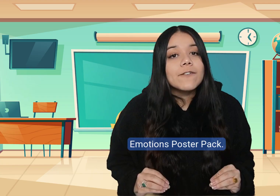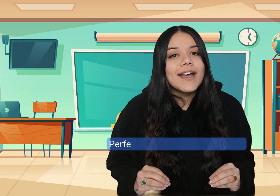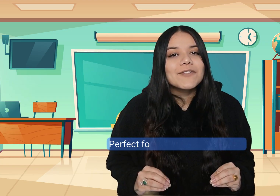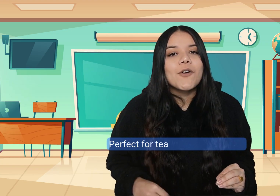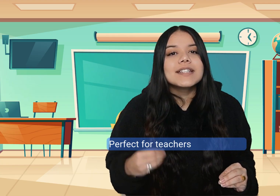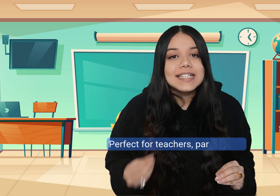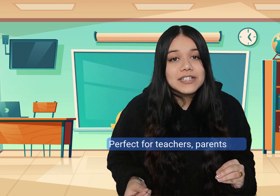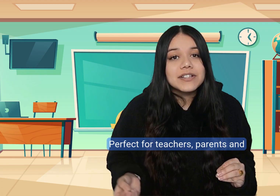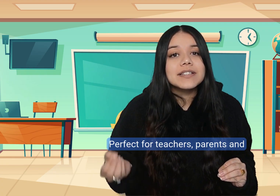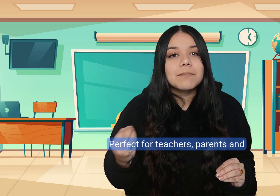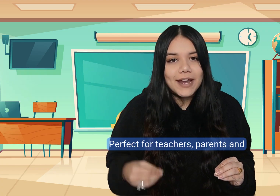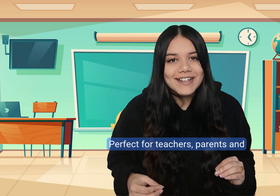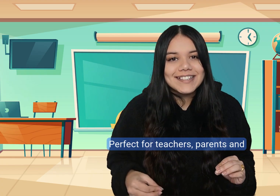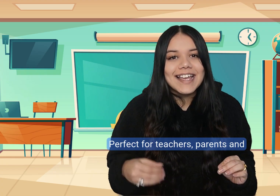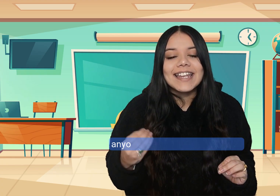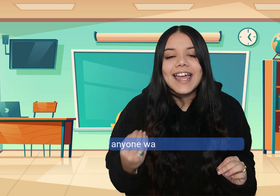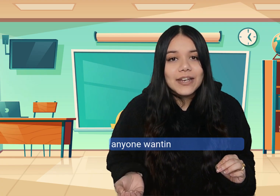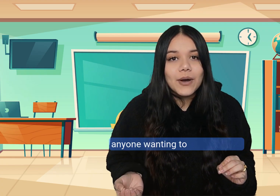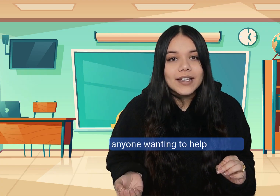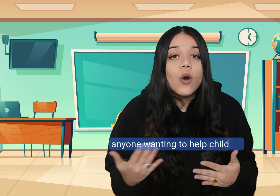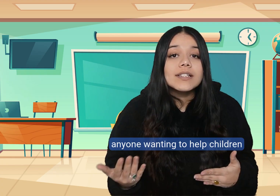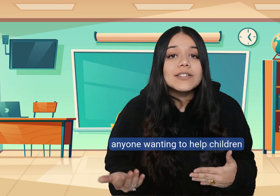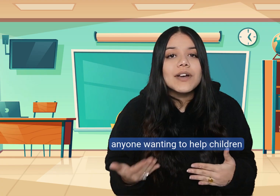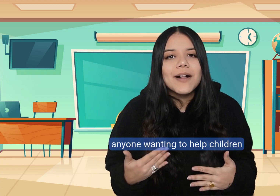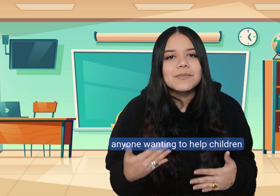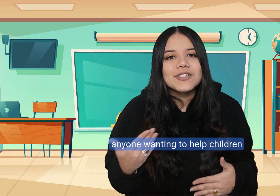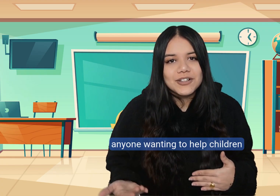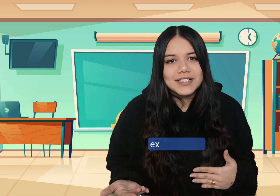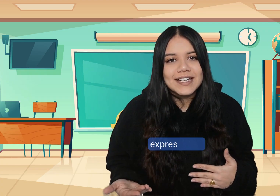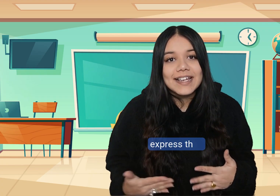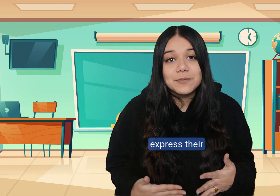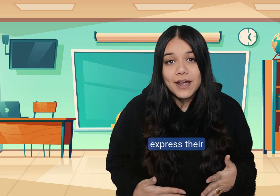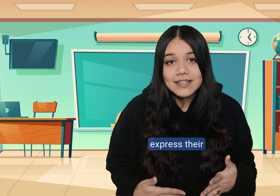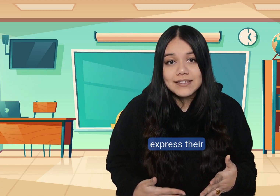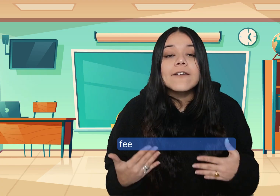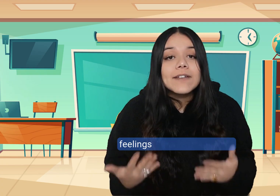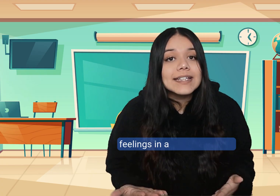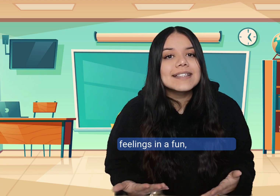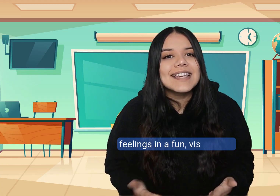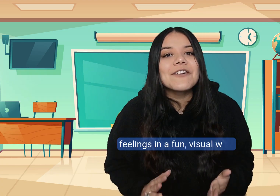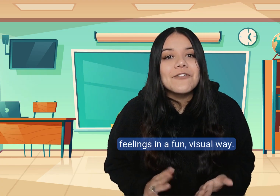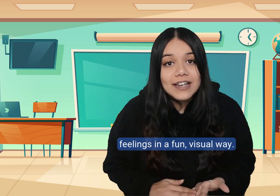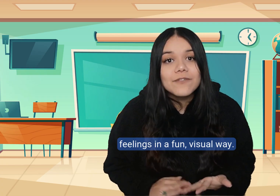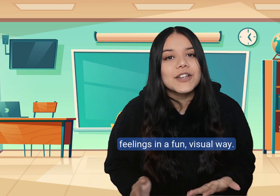perfect for teachers, parents, and anyone wanting to help children express their feelings in a fun, visual